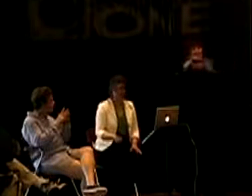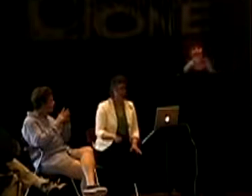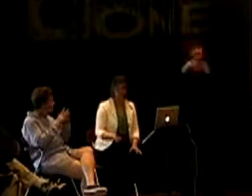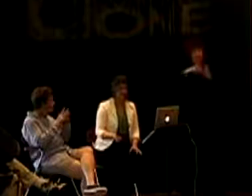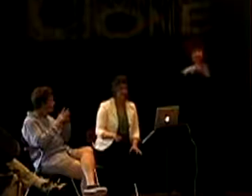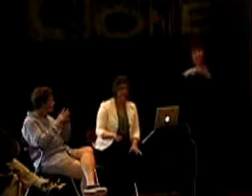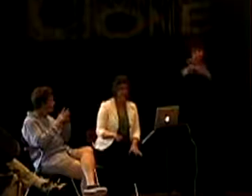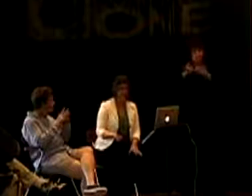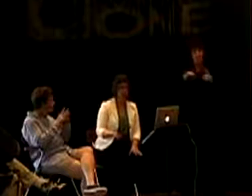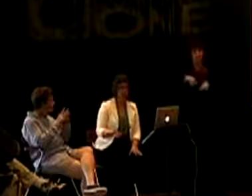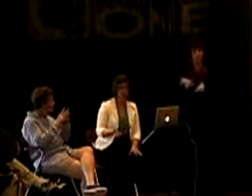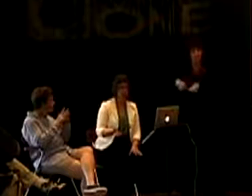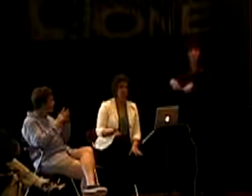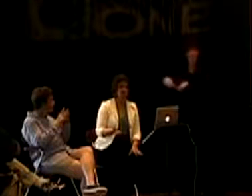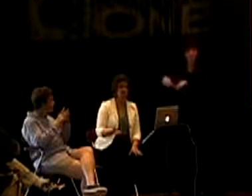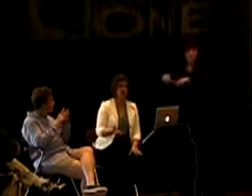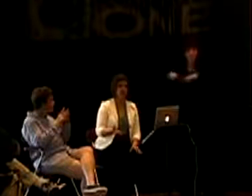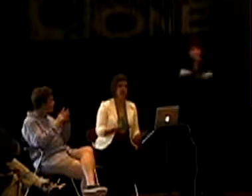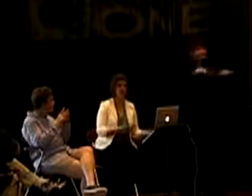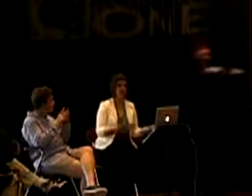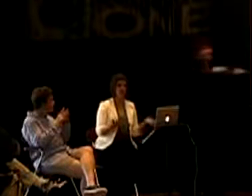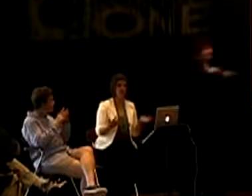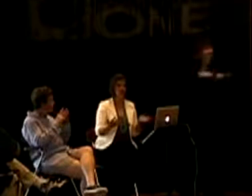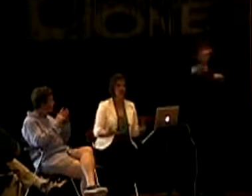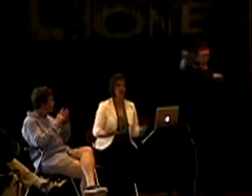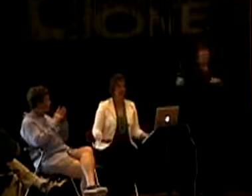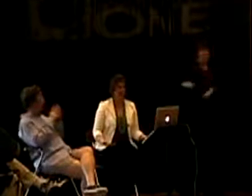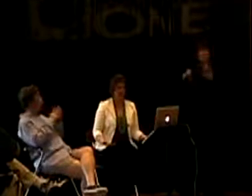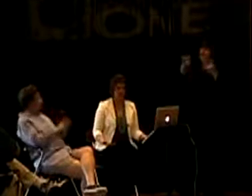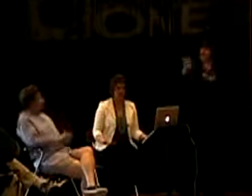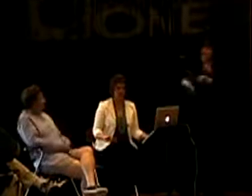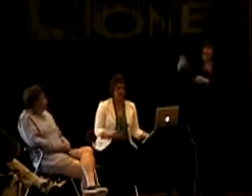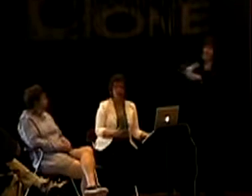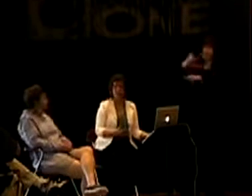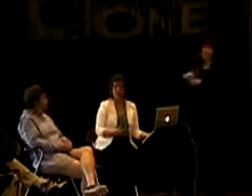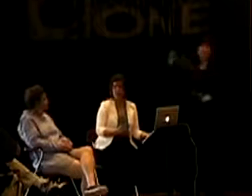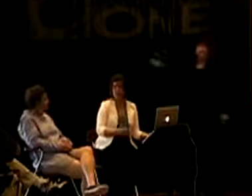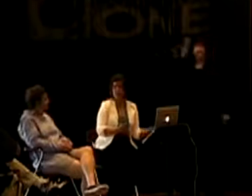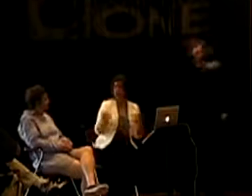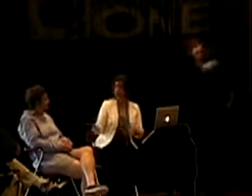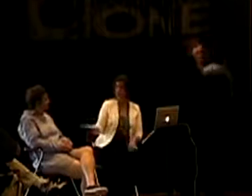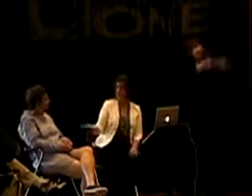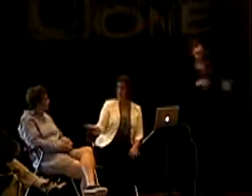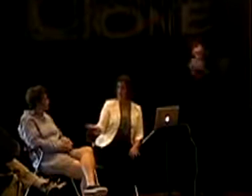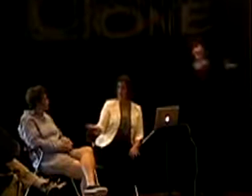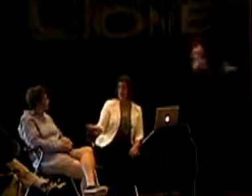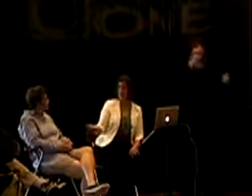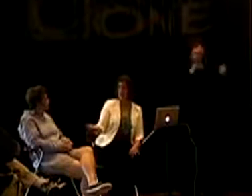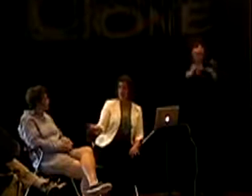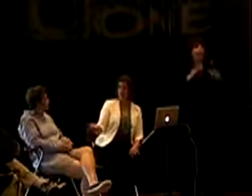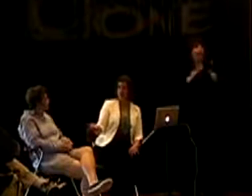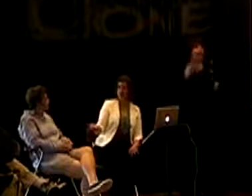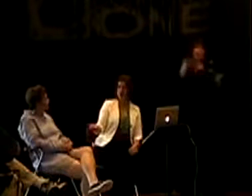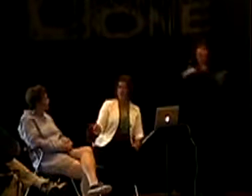From plays that are simply interpreted to be accessible. I think this one, maybe I want to turn this over to